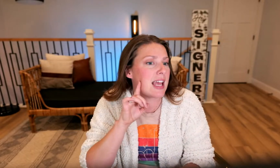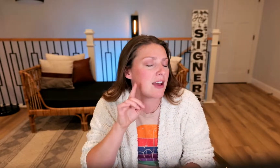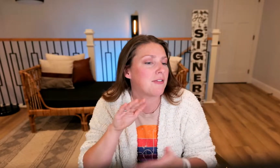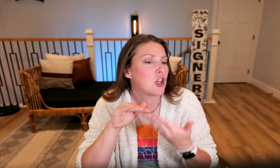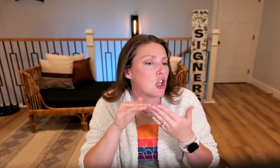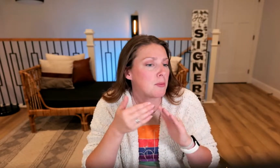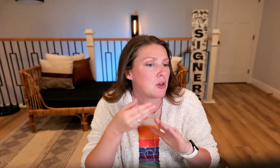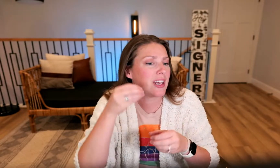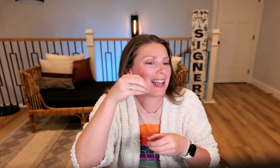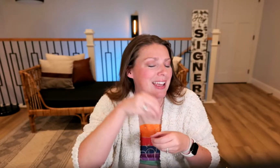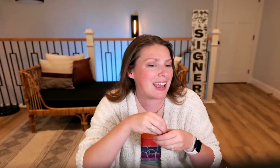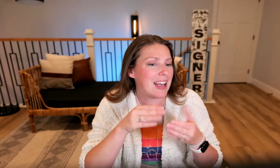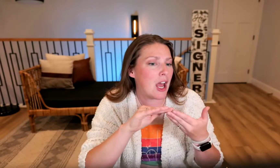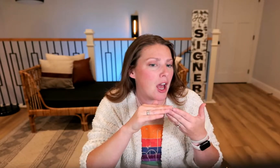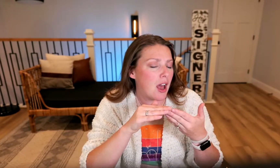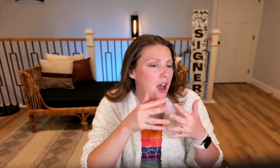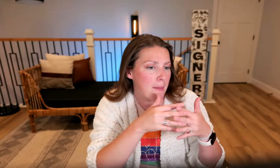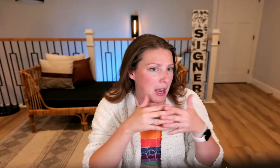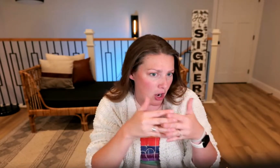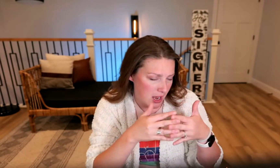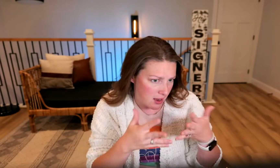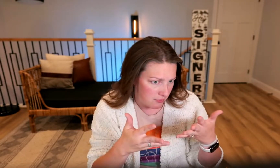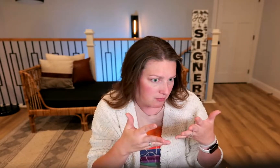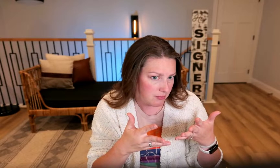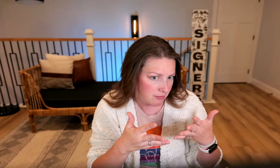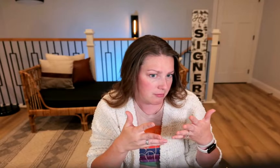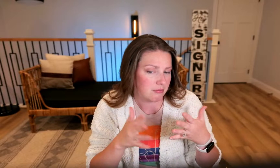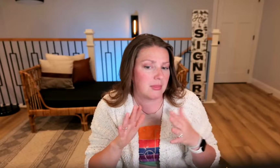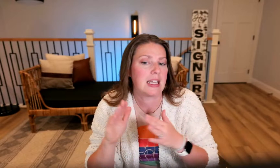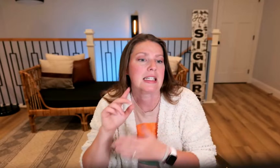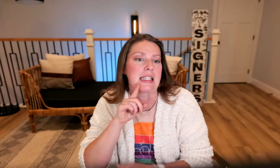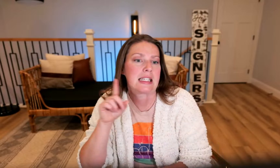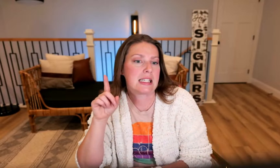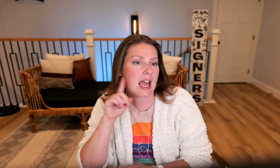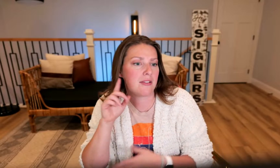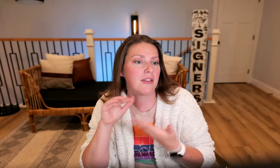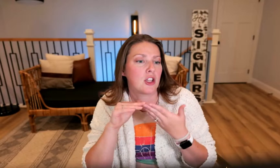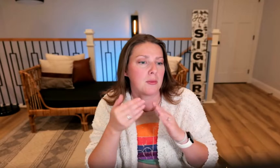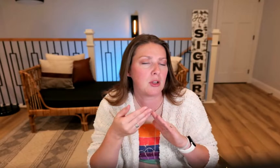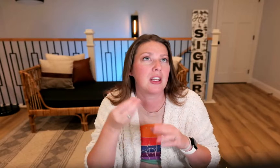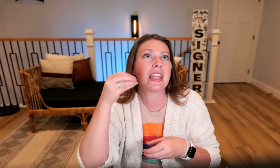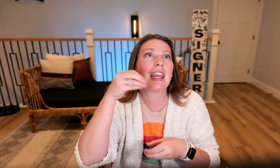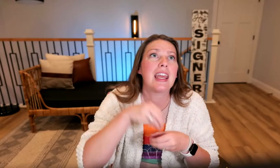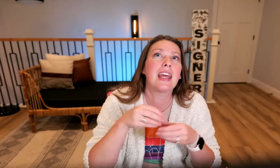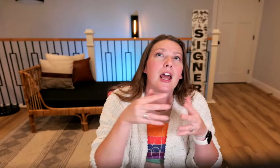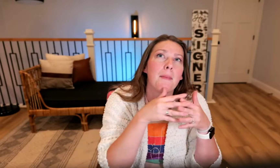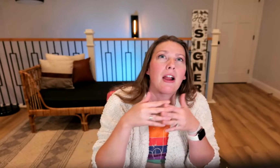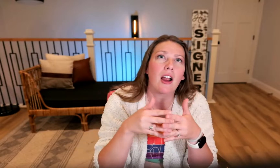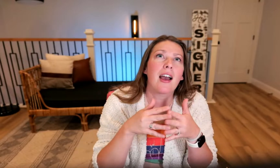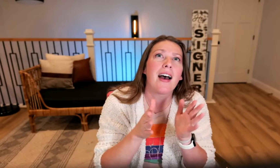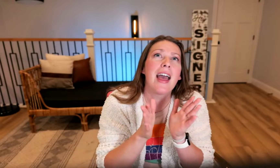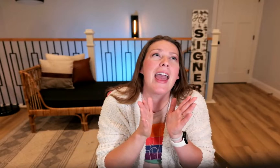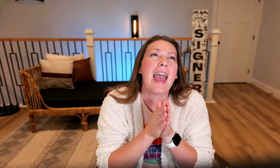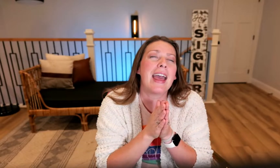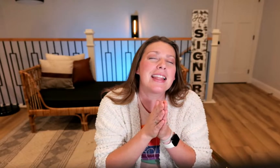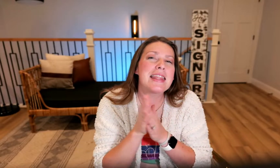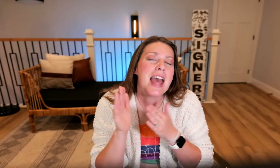Deaf Community in America. Deaf Community in America. And